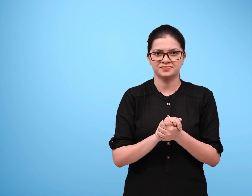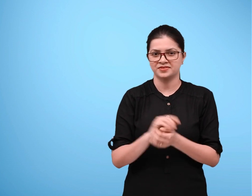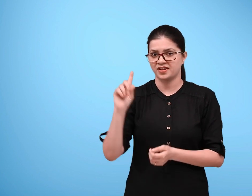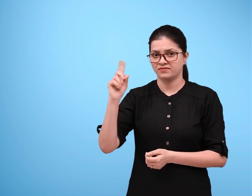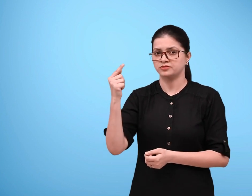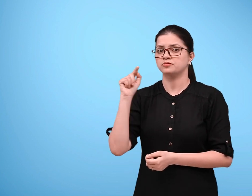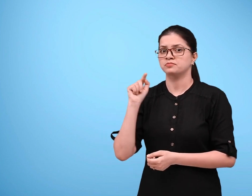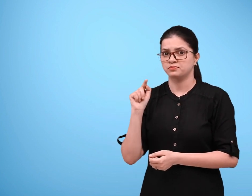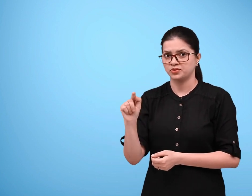1.